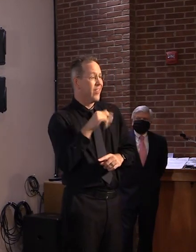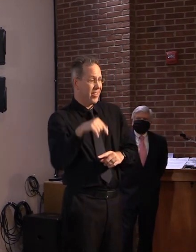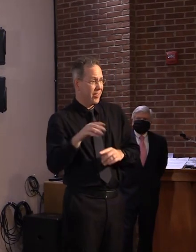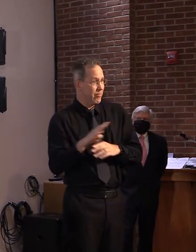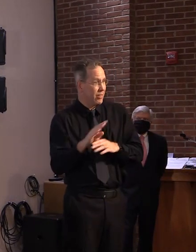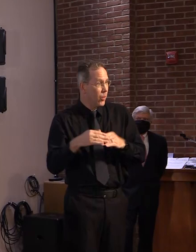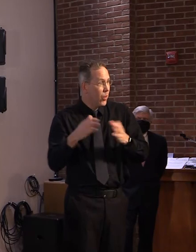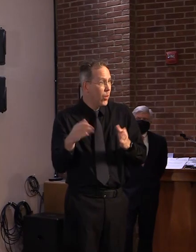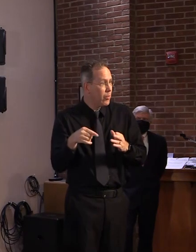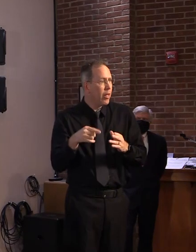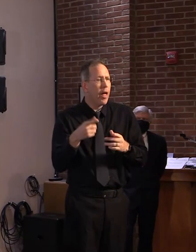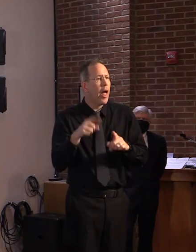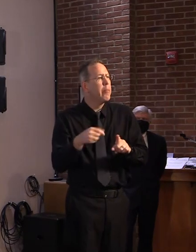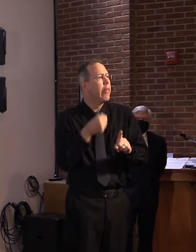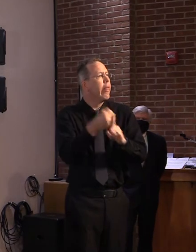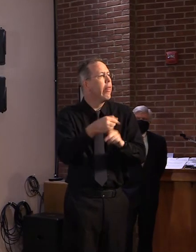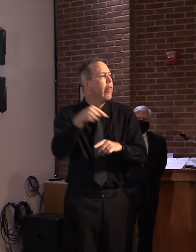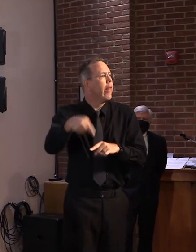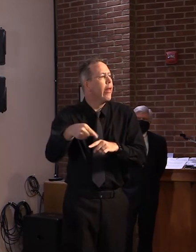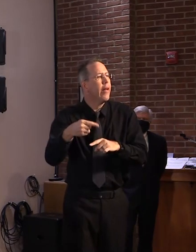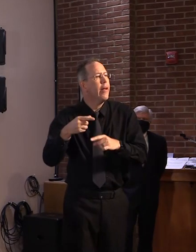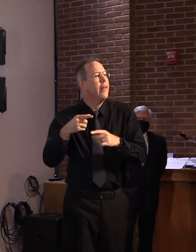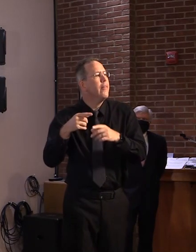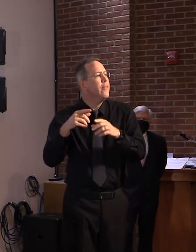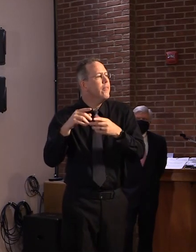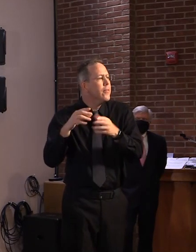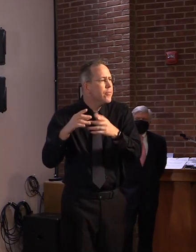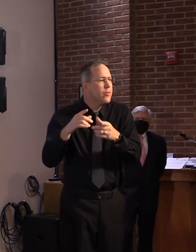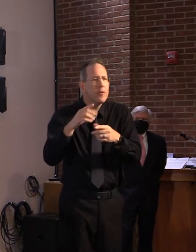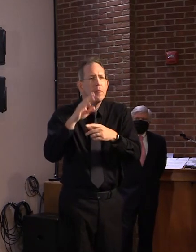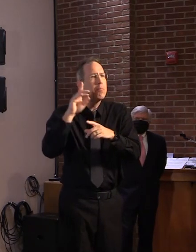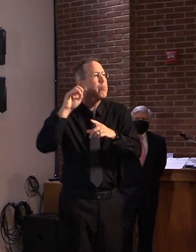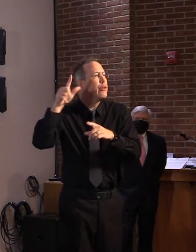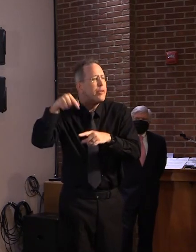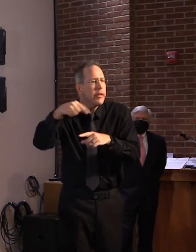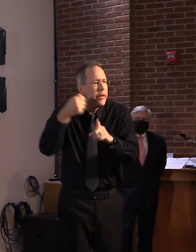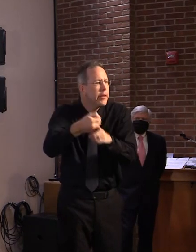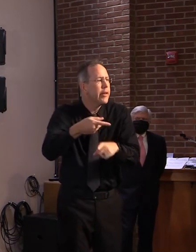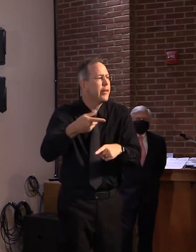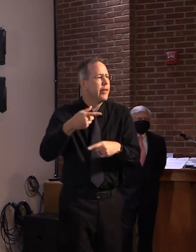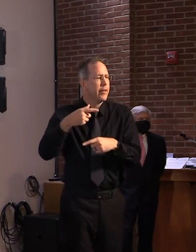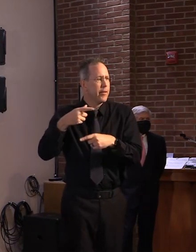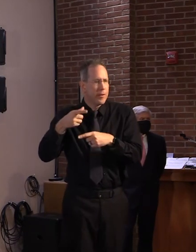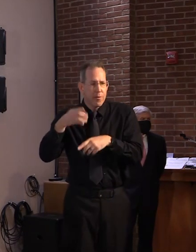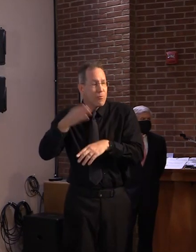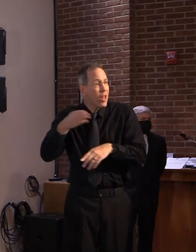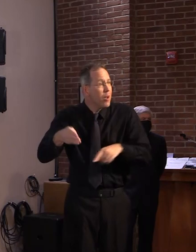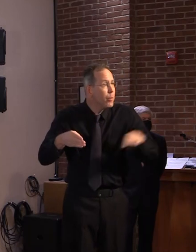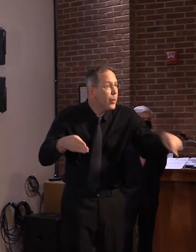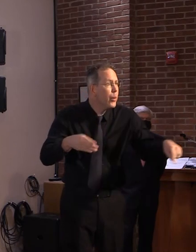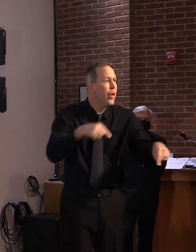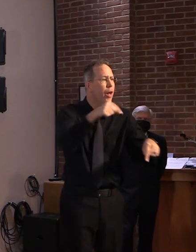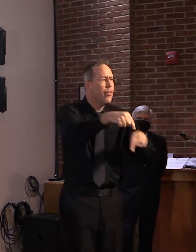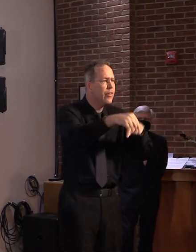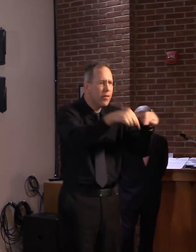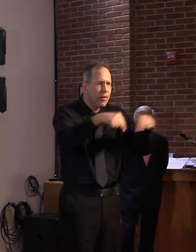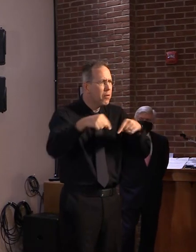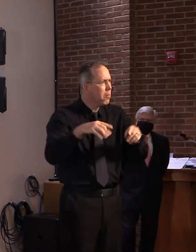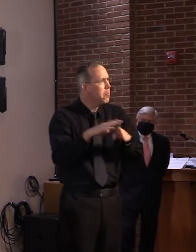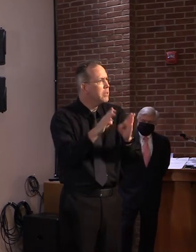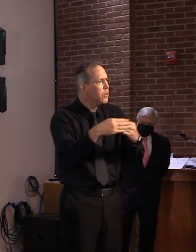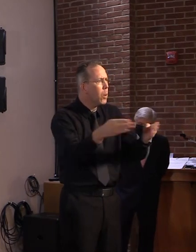are very concerned about their rate of increase and their use of hospital resources and wondering about the fact